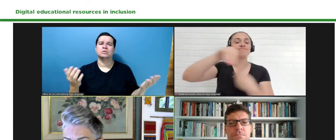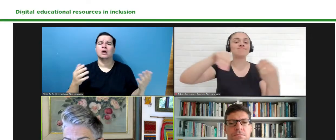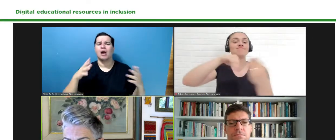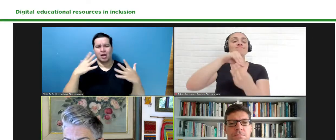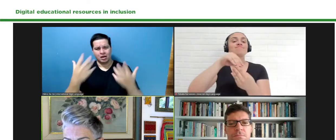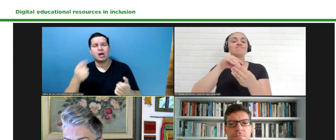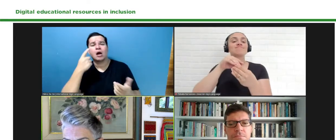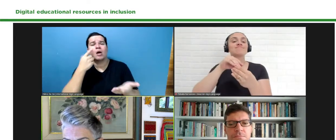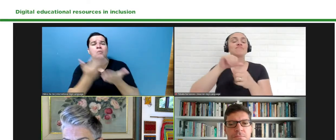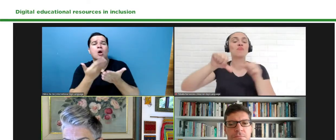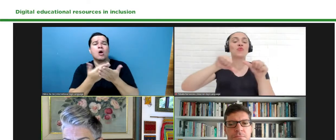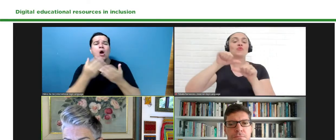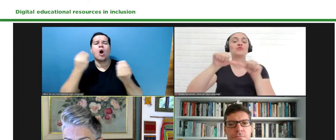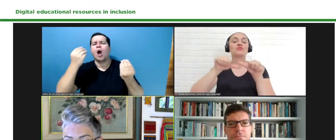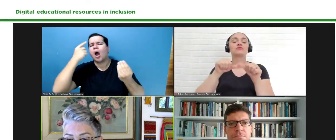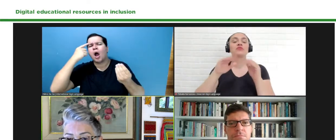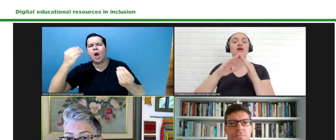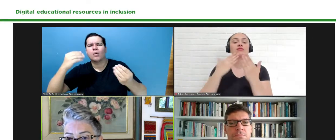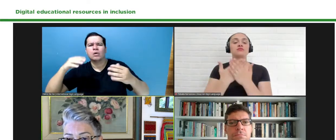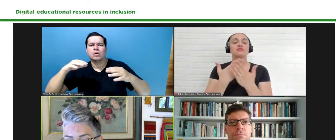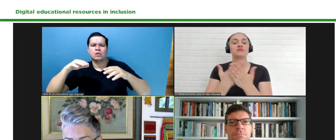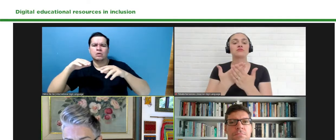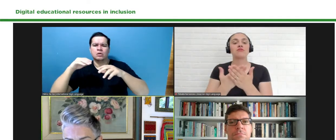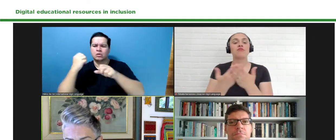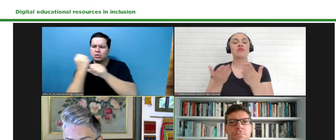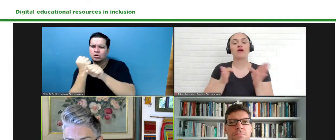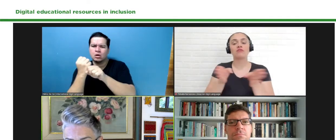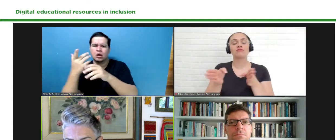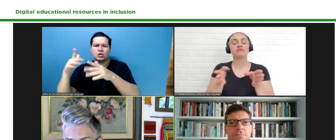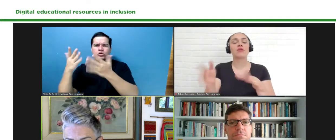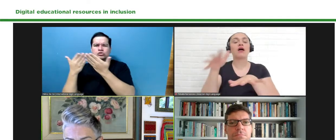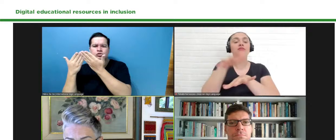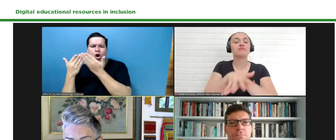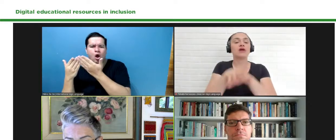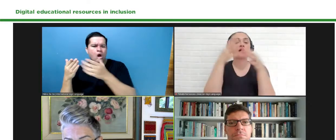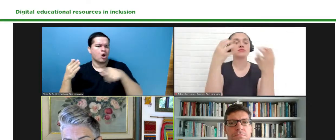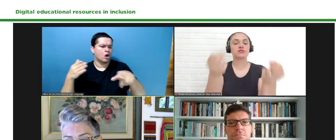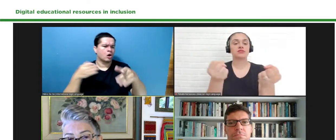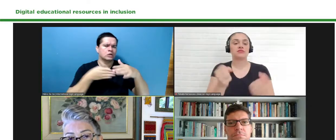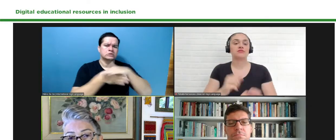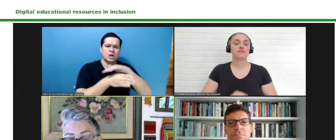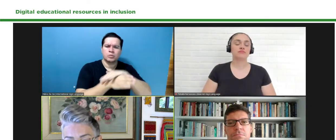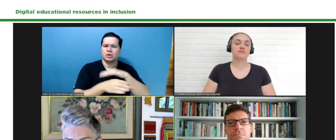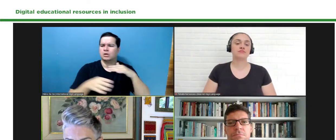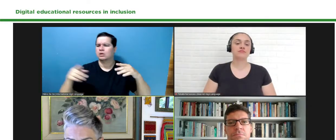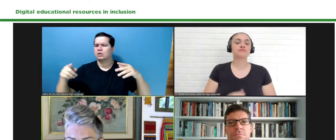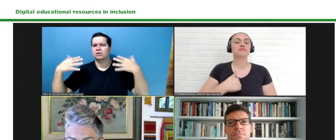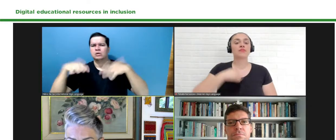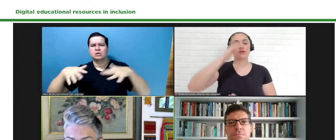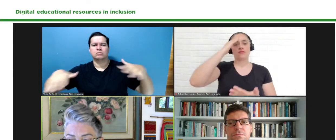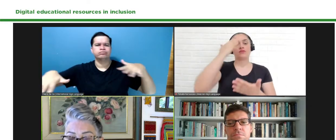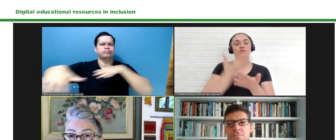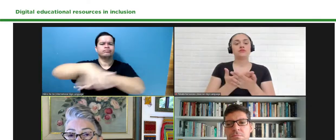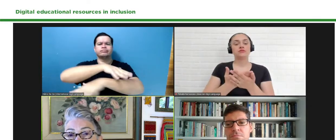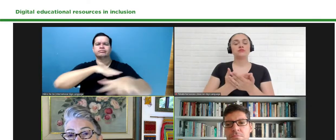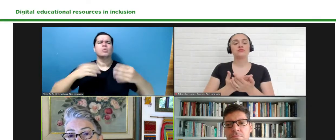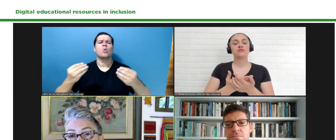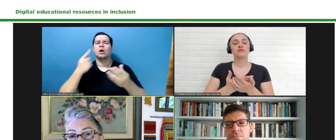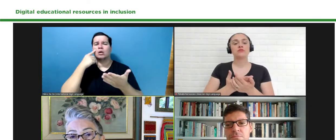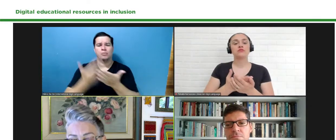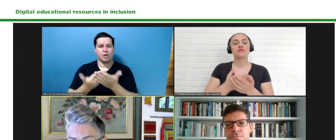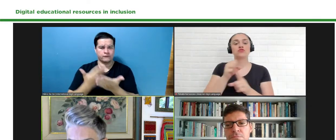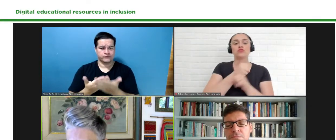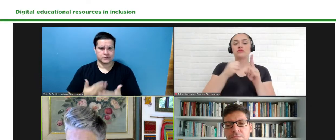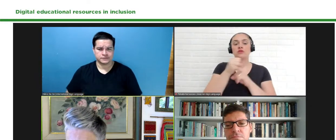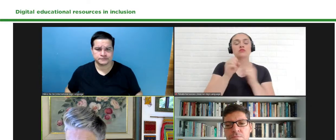mainly with the scope of inclusive education. I believe there is no inclusive society